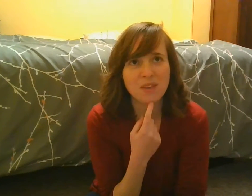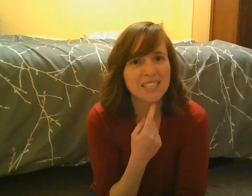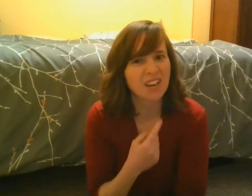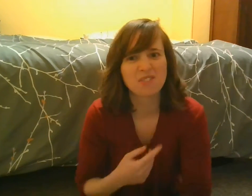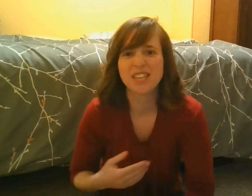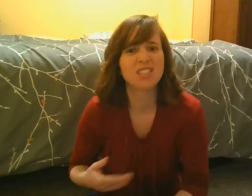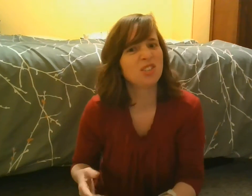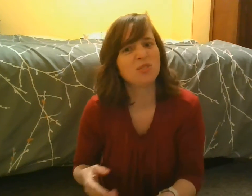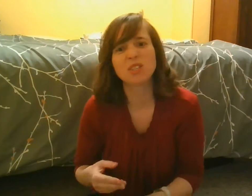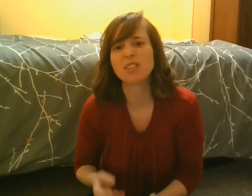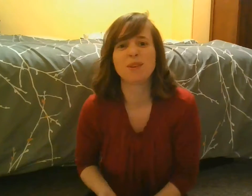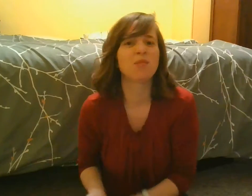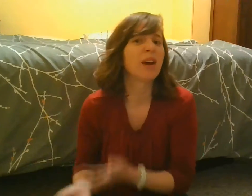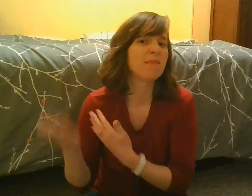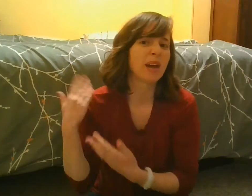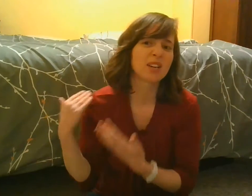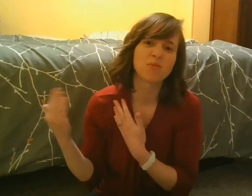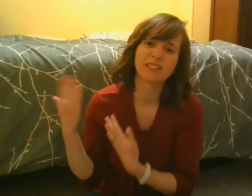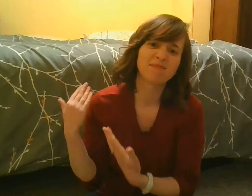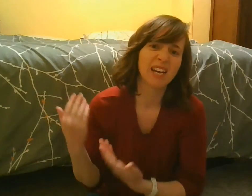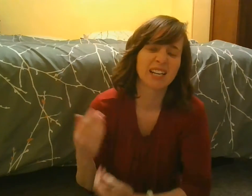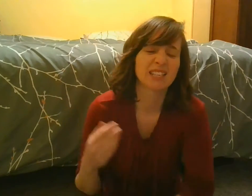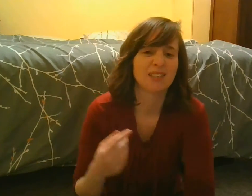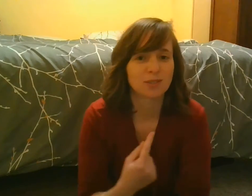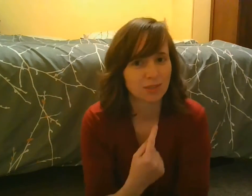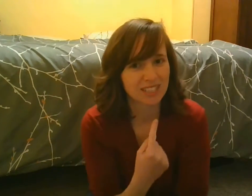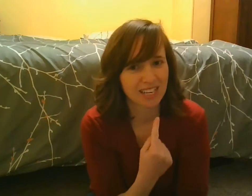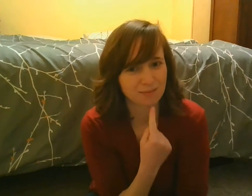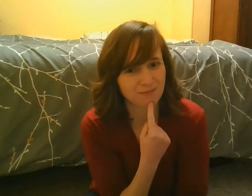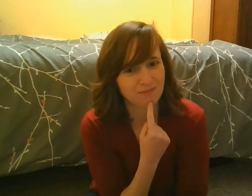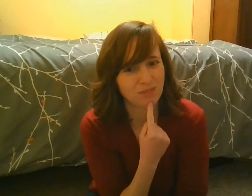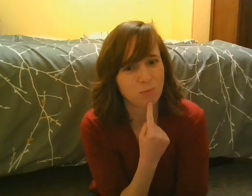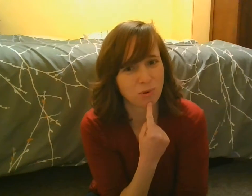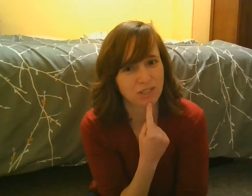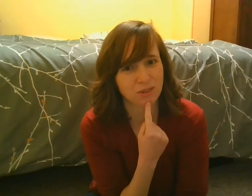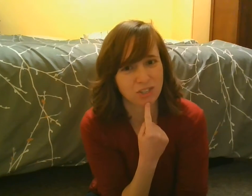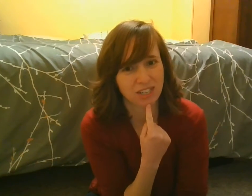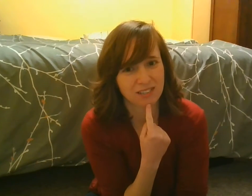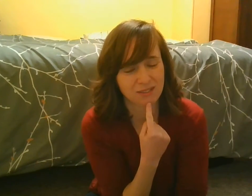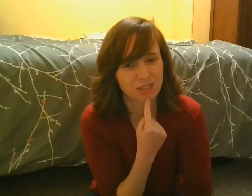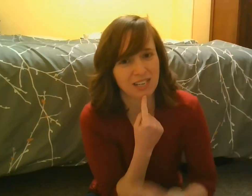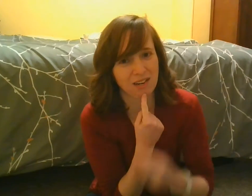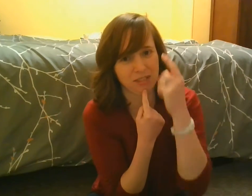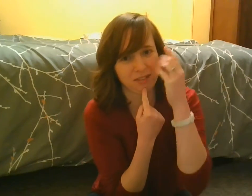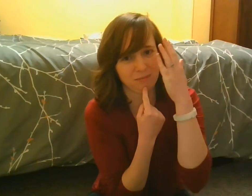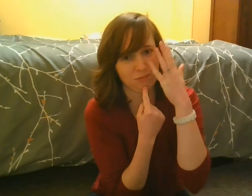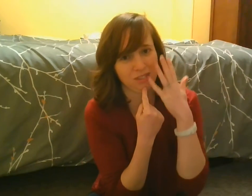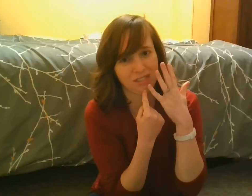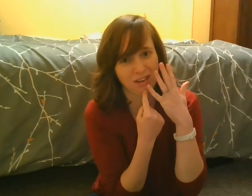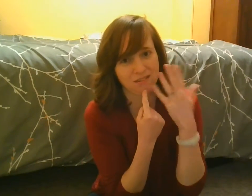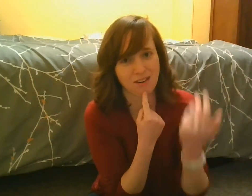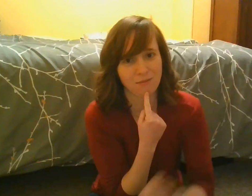miss how things used to be way back when kind of deal. So it's like you point to your chin and you just have like a really sad kind of